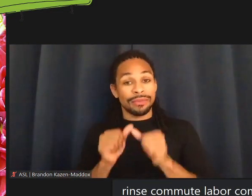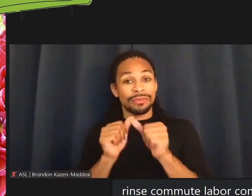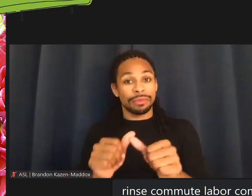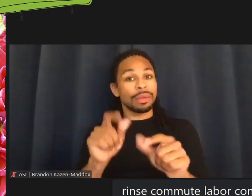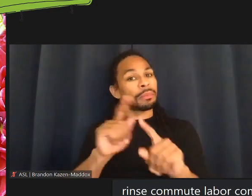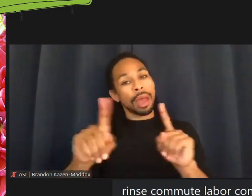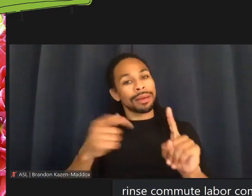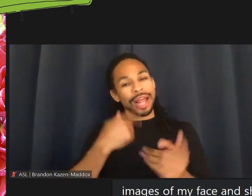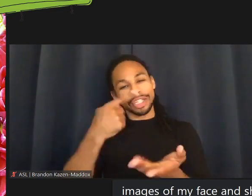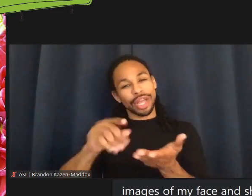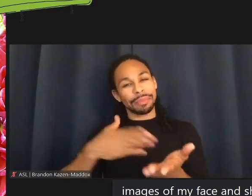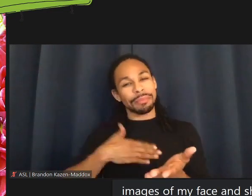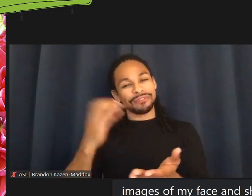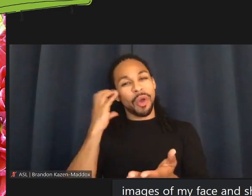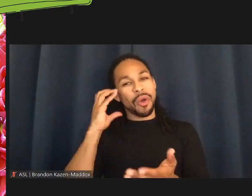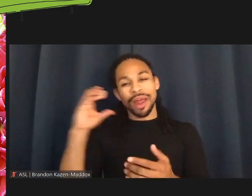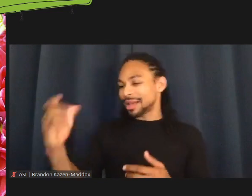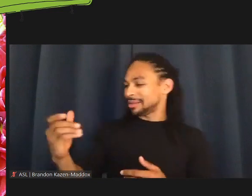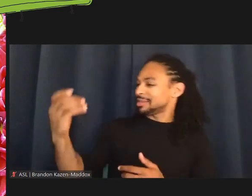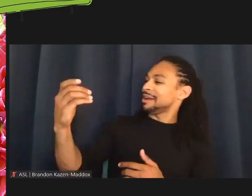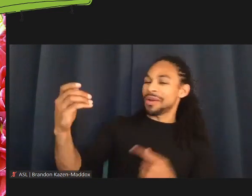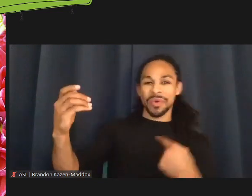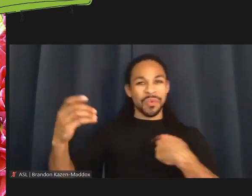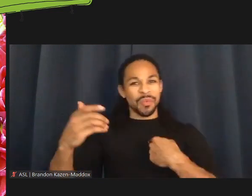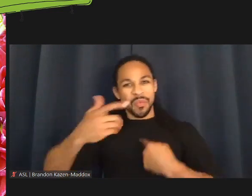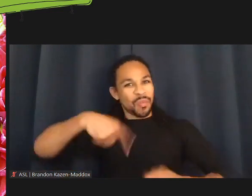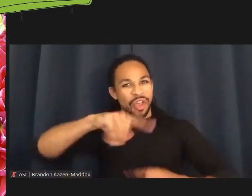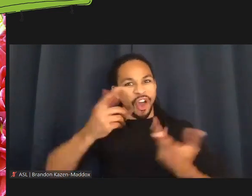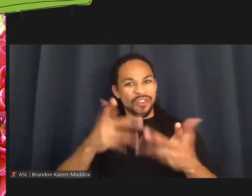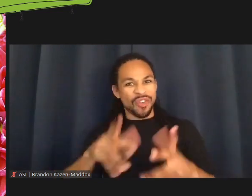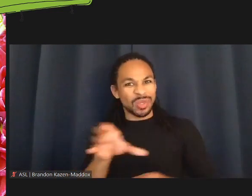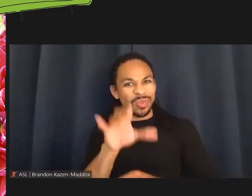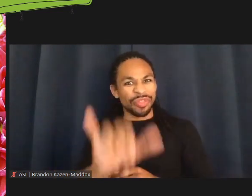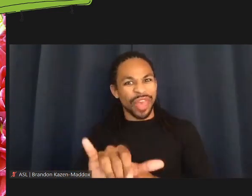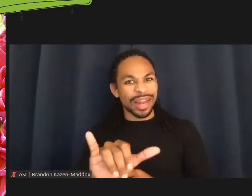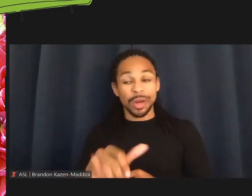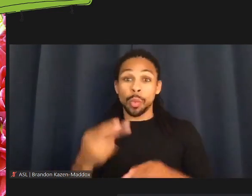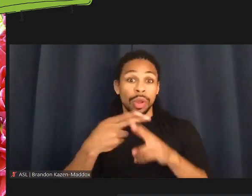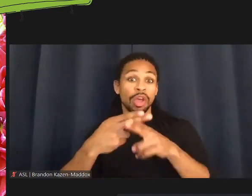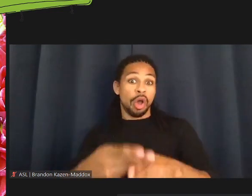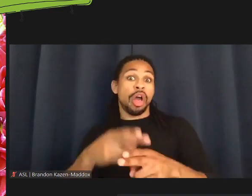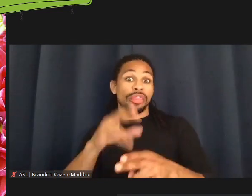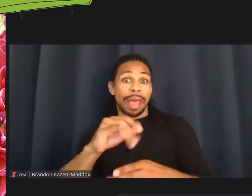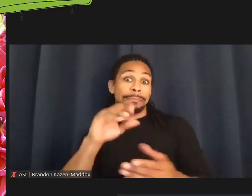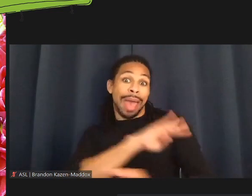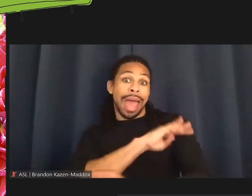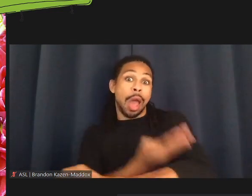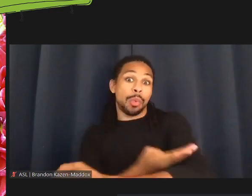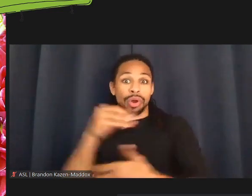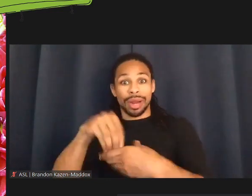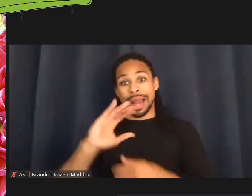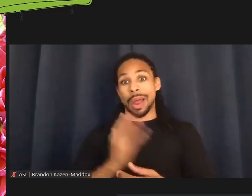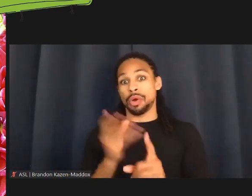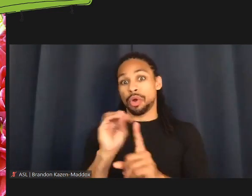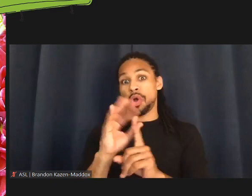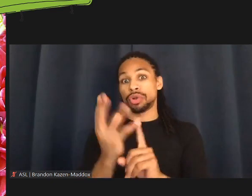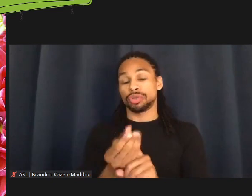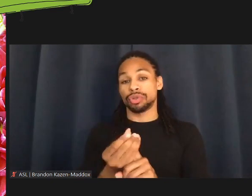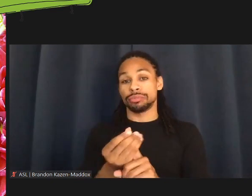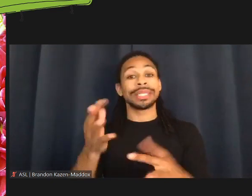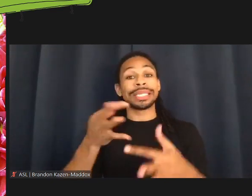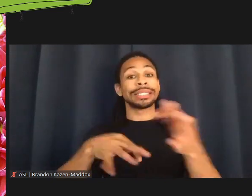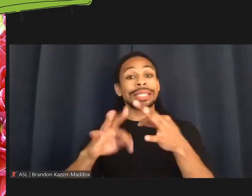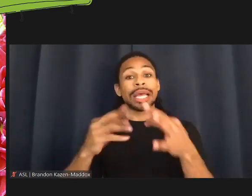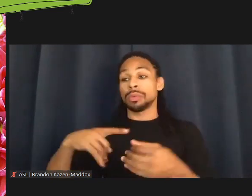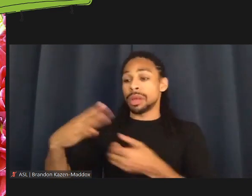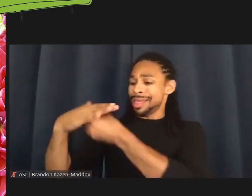phone and learn that we do this already as culture and call it power. Instead, what is smothered beneath is